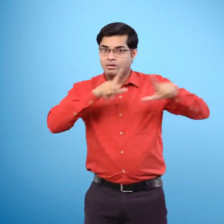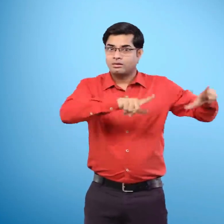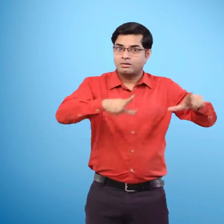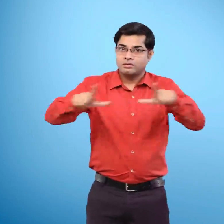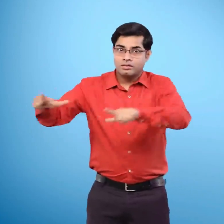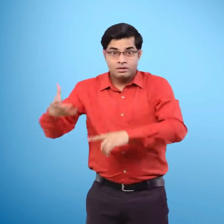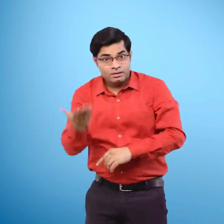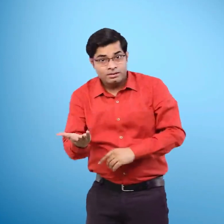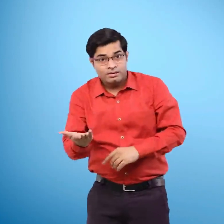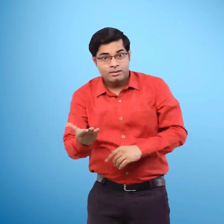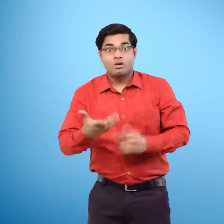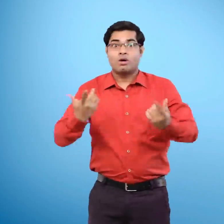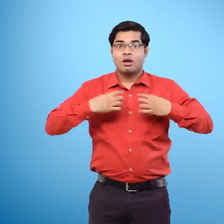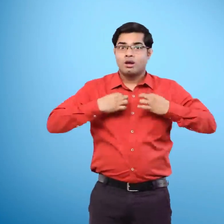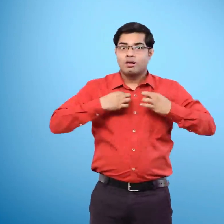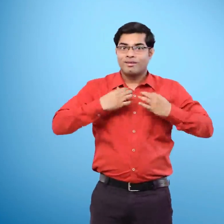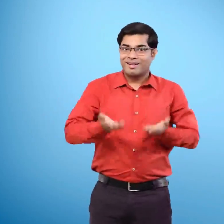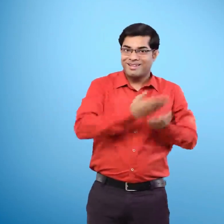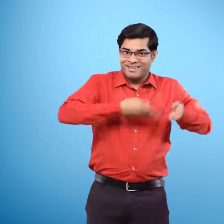On tiles, clothes,